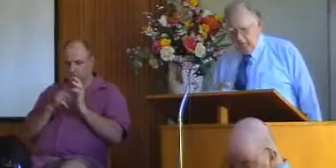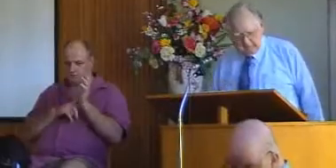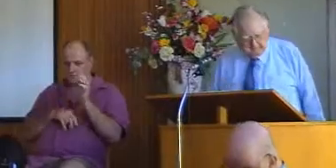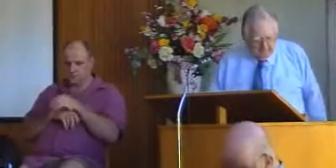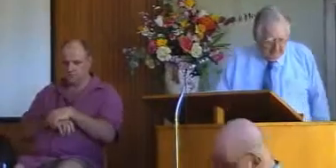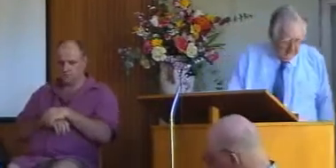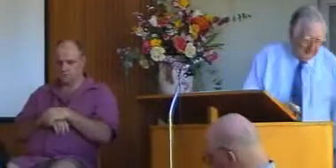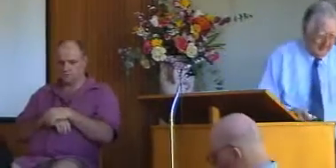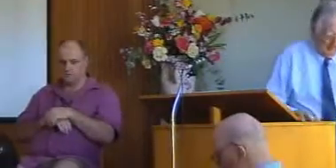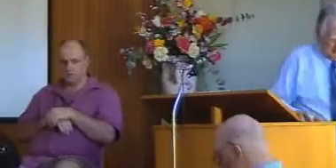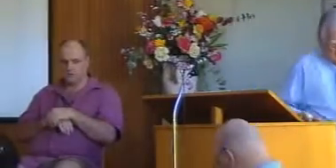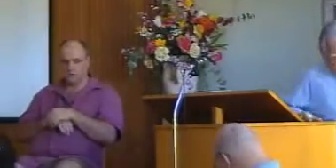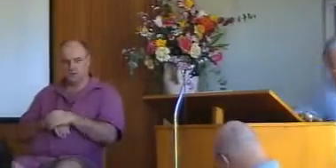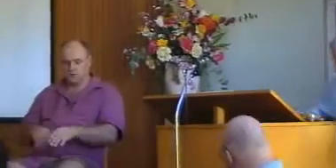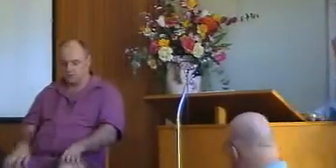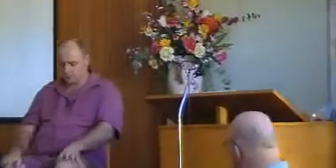Philip.